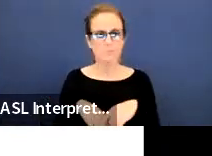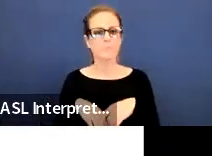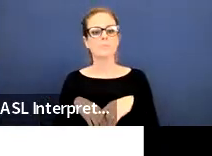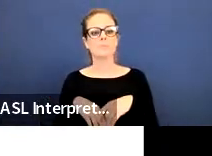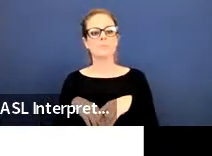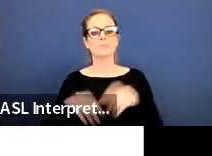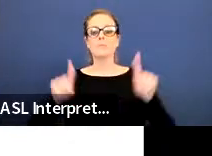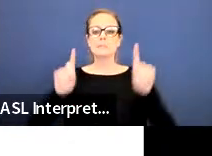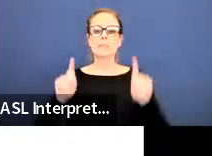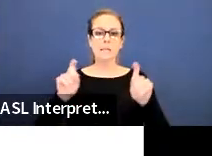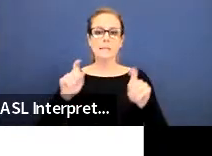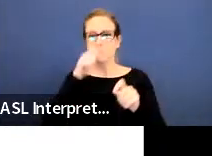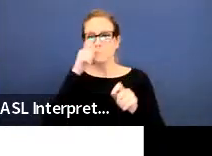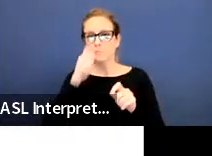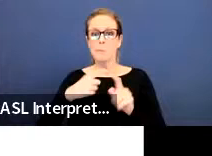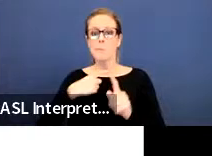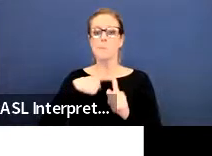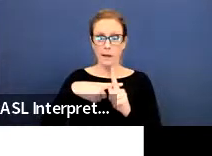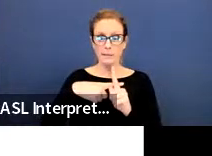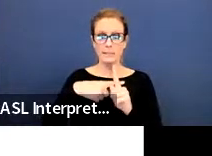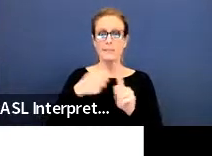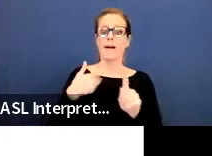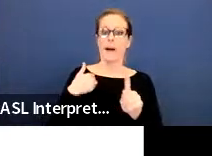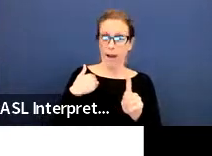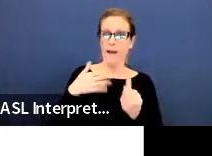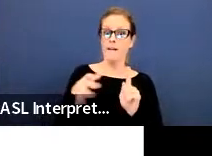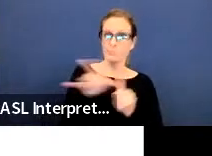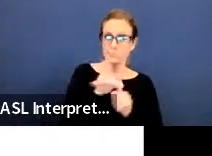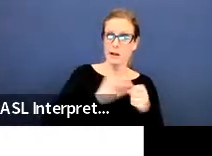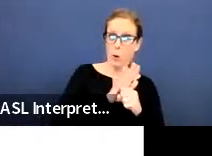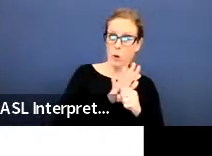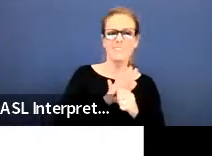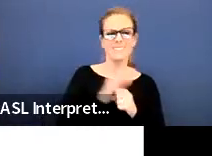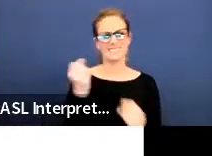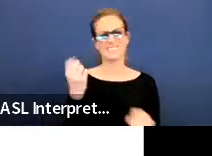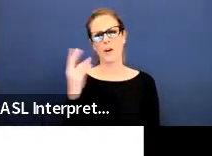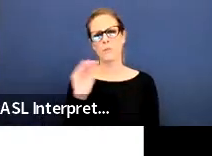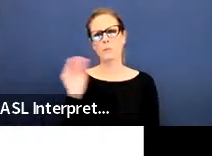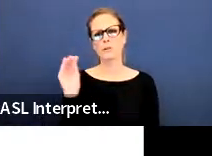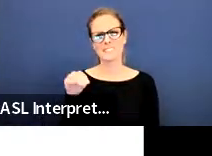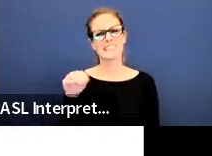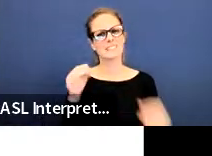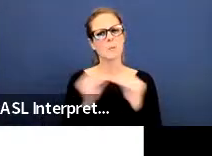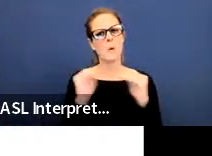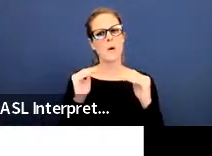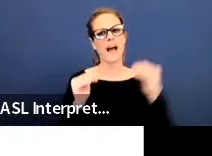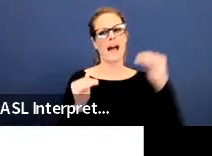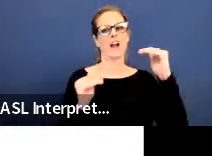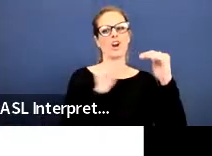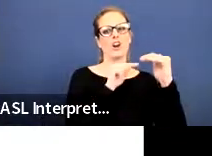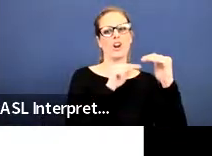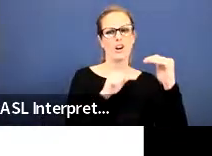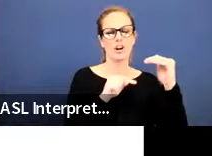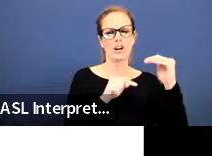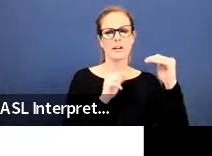positivity still, 12% of tests overall. It's a little bit higher in our most disadvantaged census